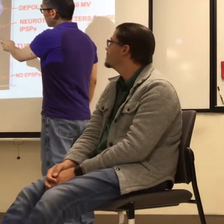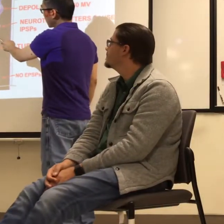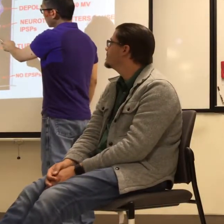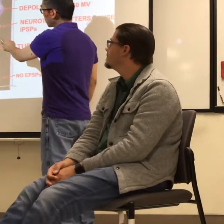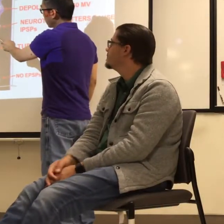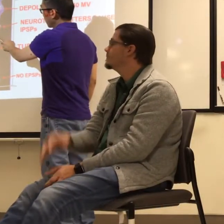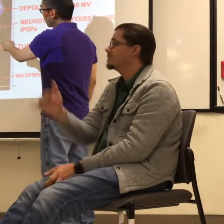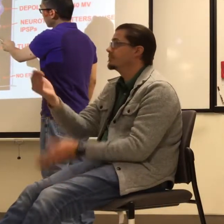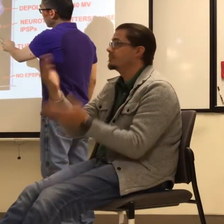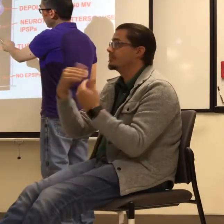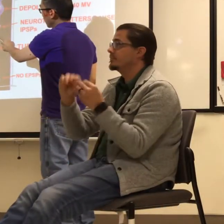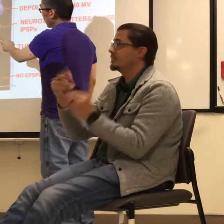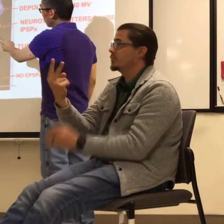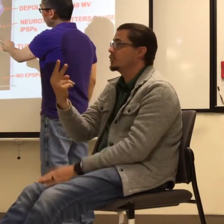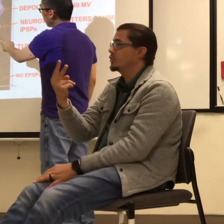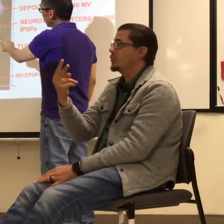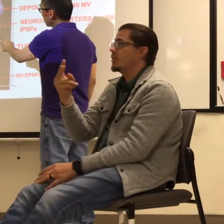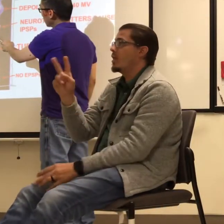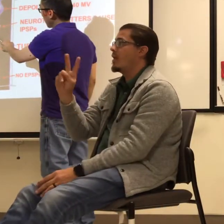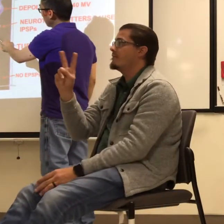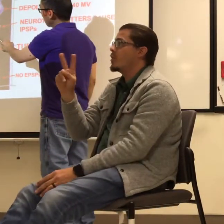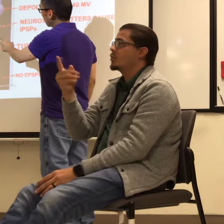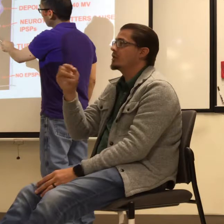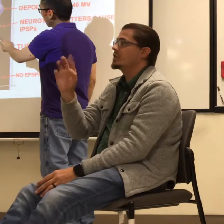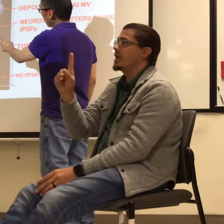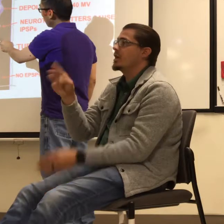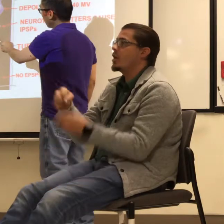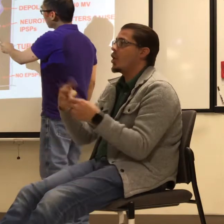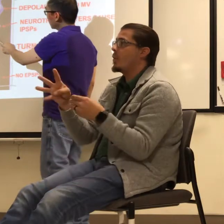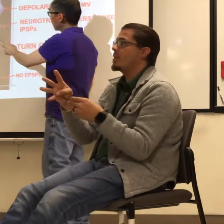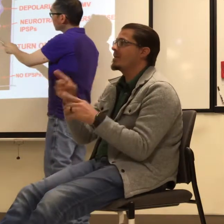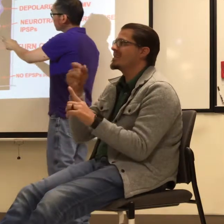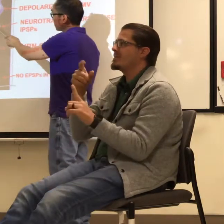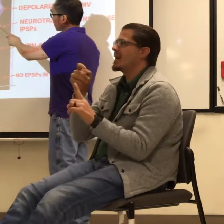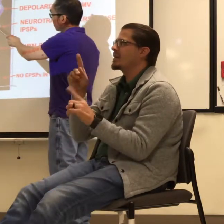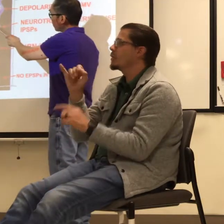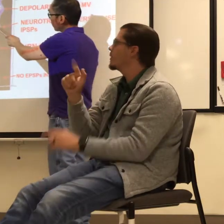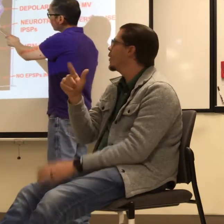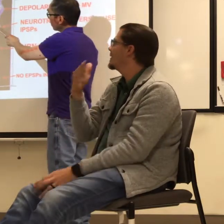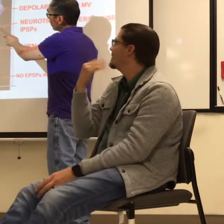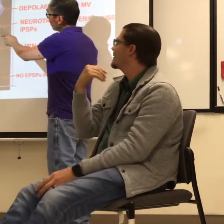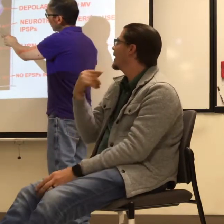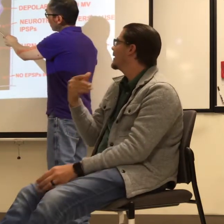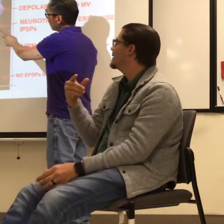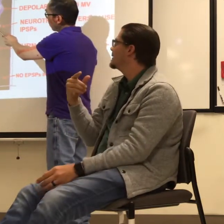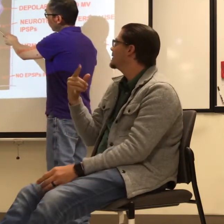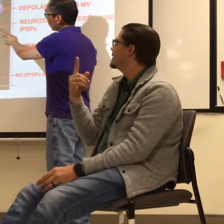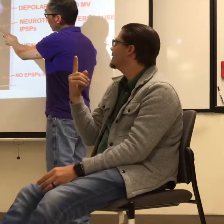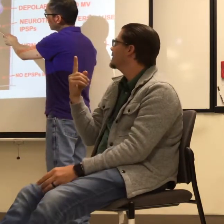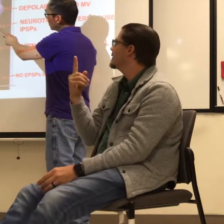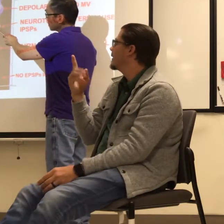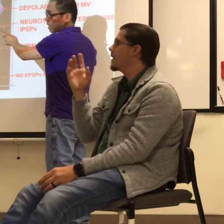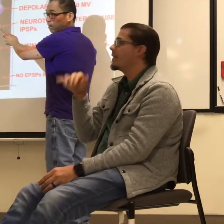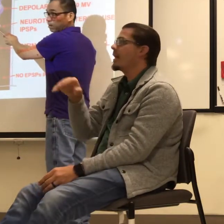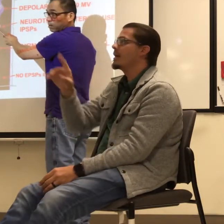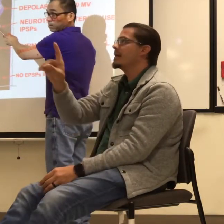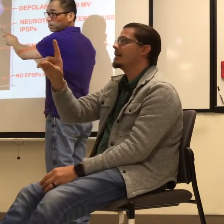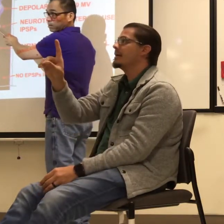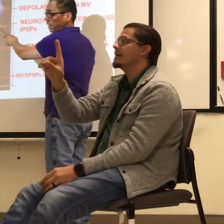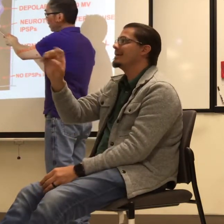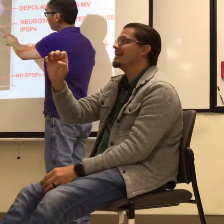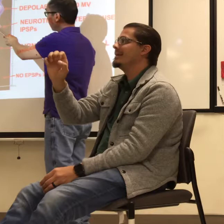Voltage gated channels open in synaptic terminal. Oh, well, I skipped a step here. That depolarizes the